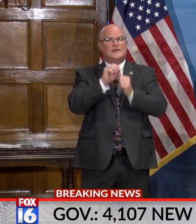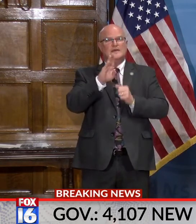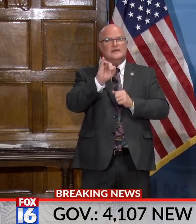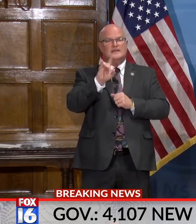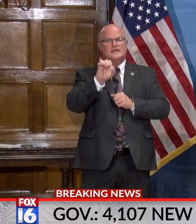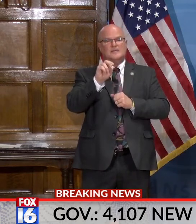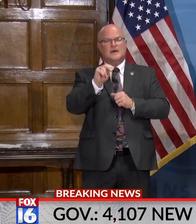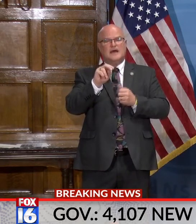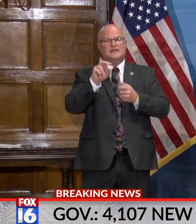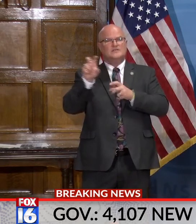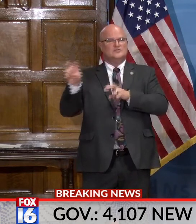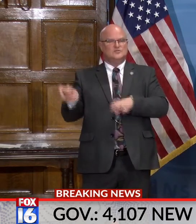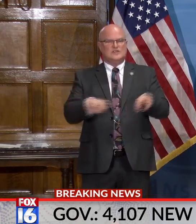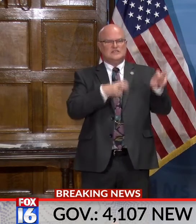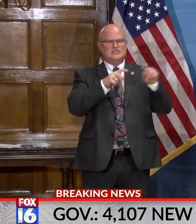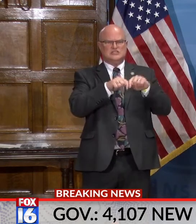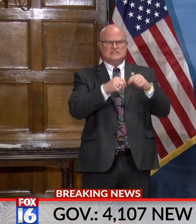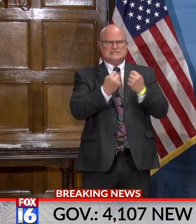transition team